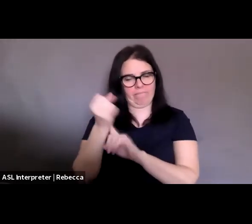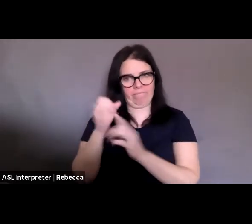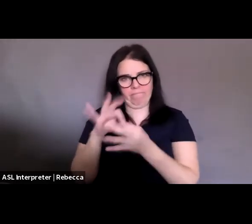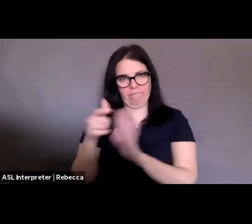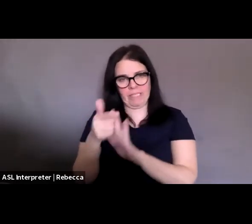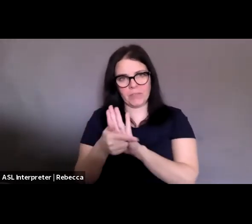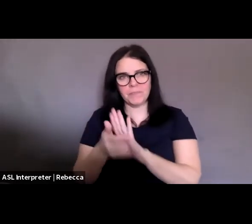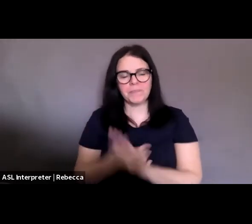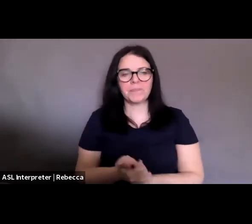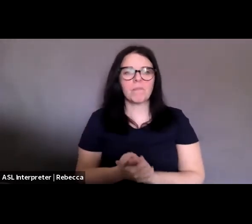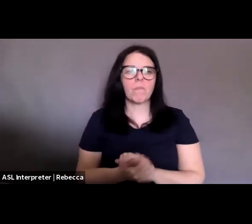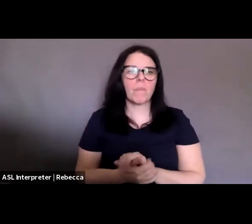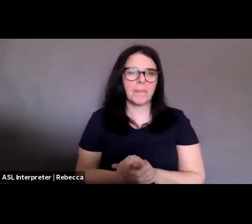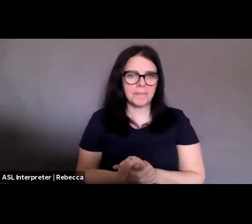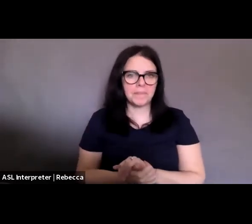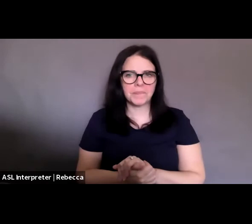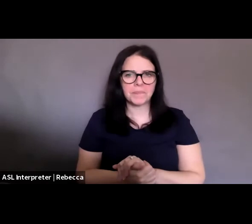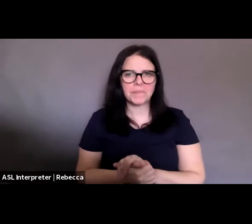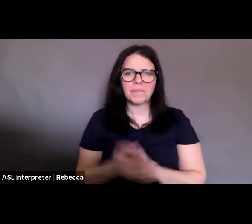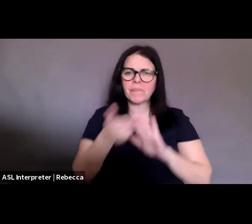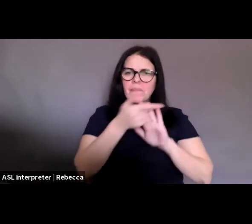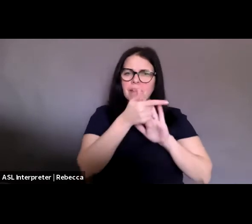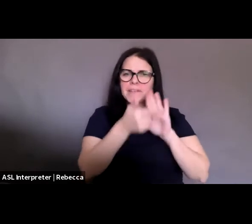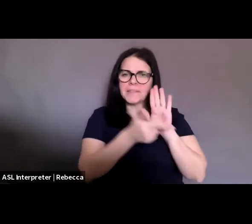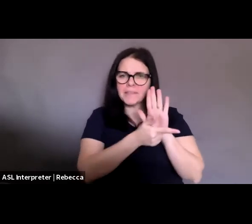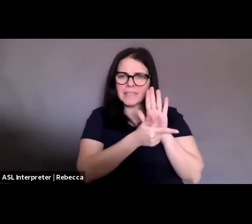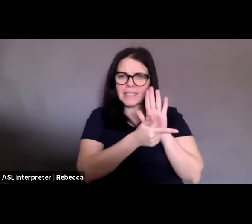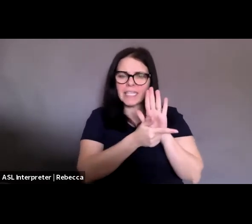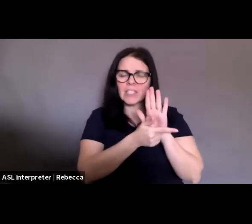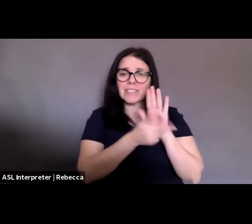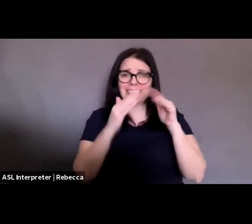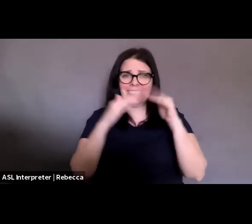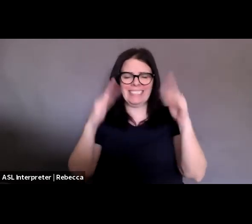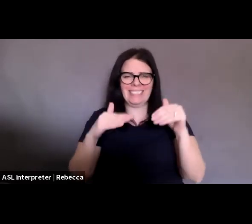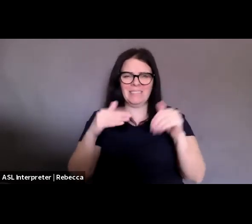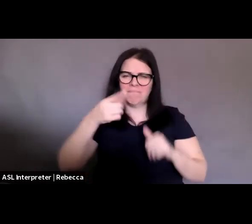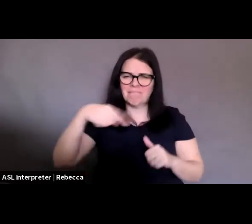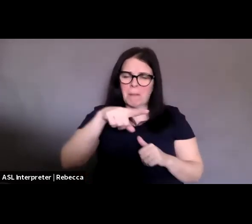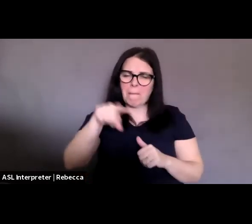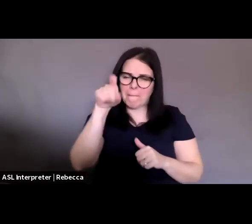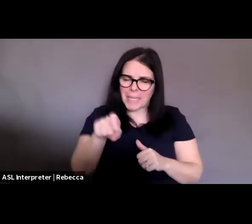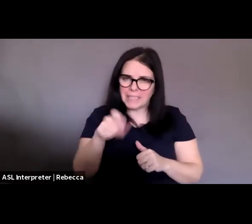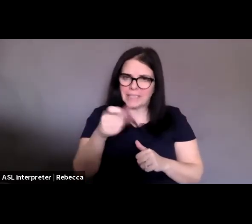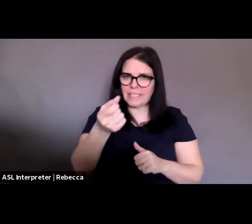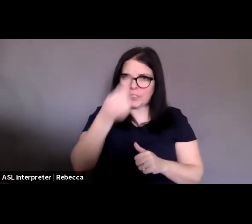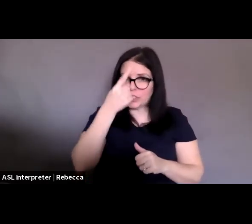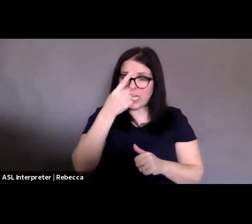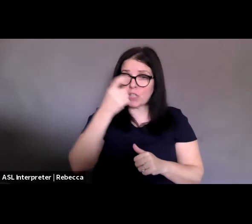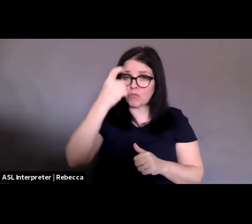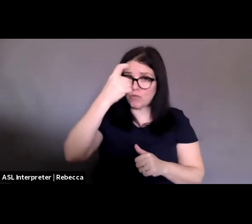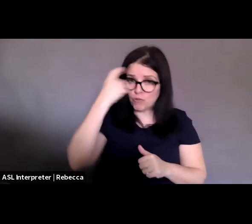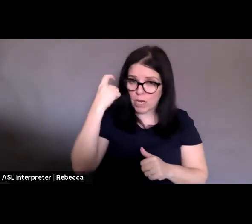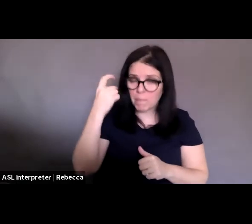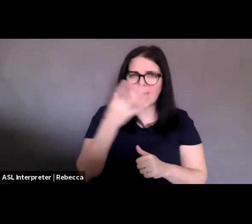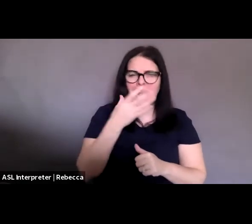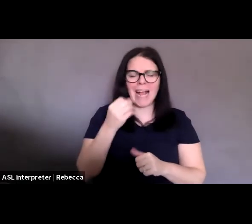Everyone in the legal system needs a basic understanding of trauma and of accepted child